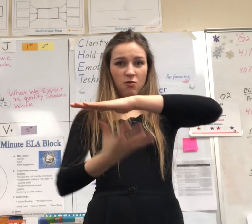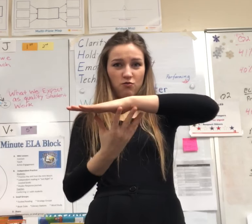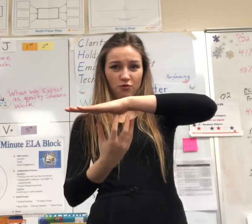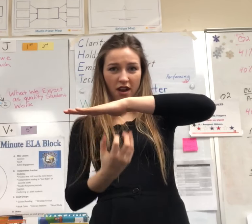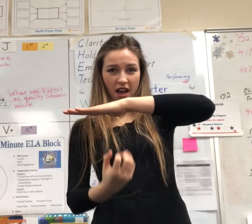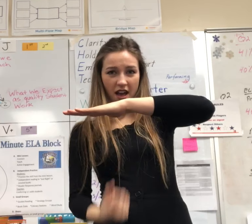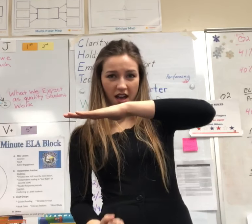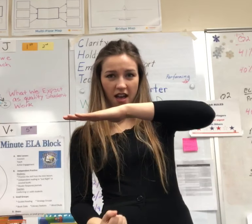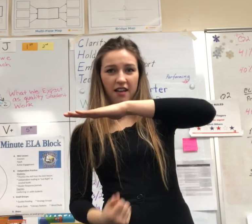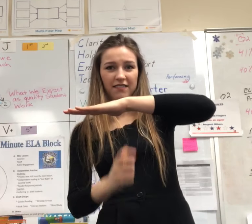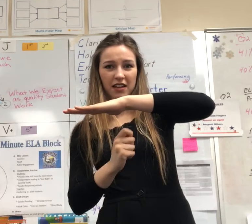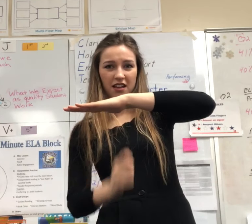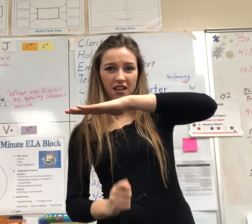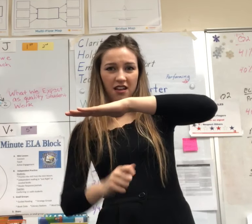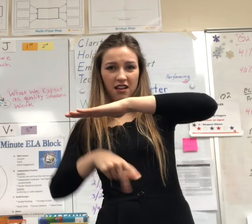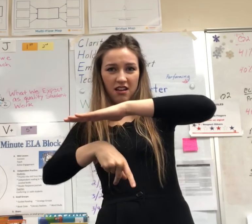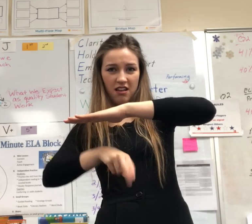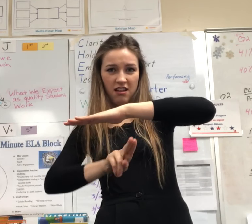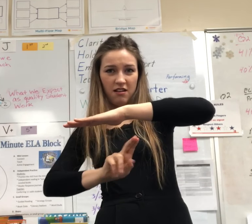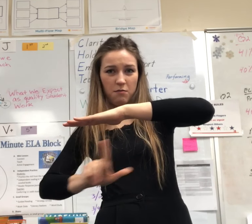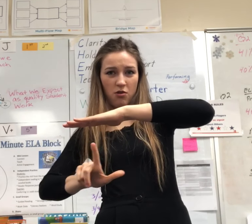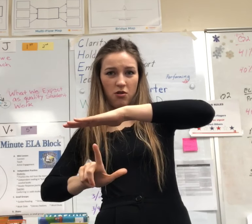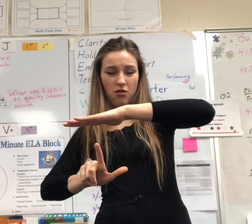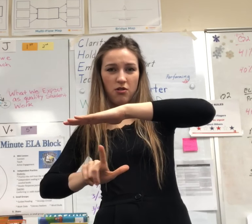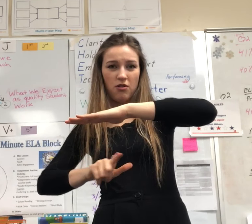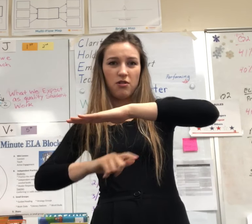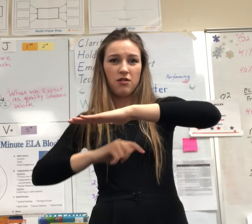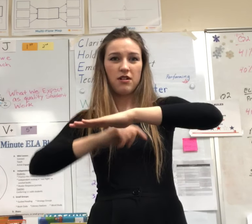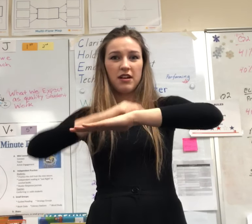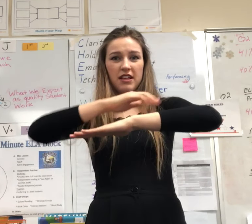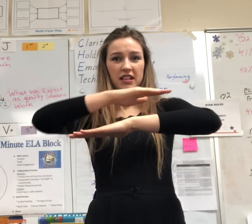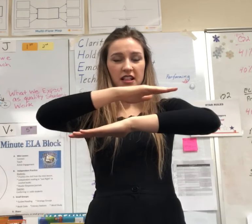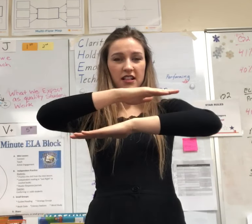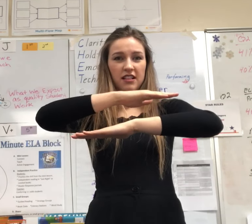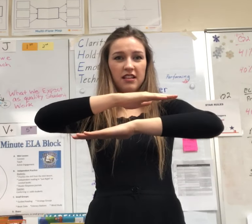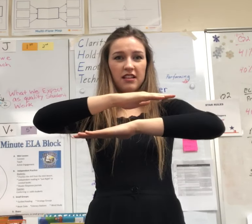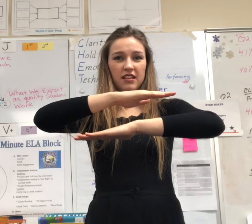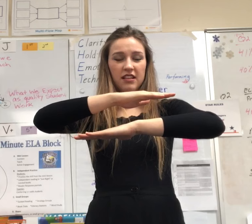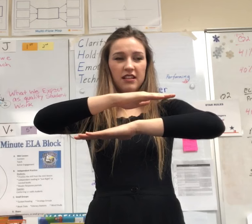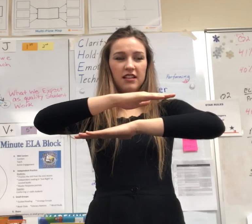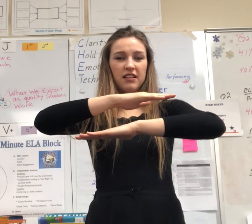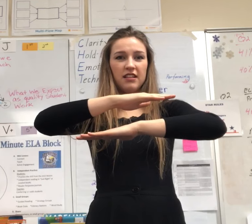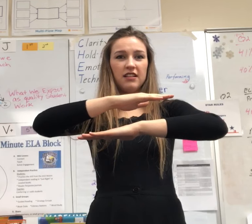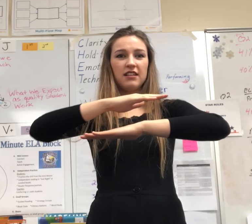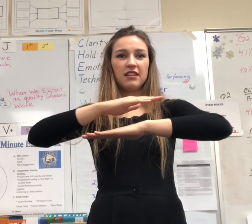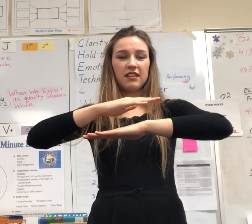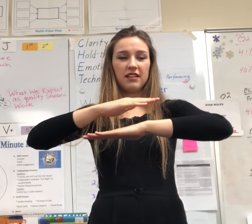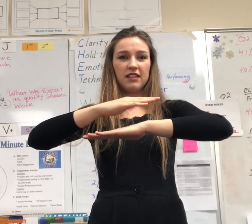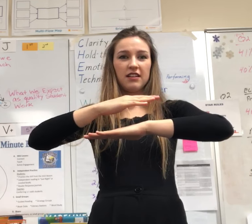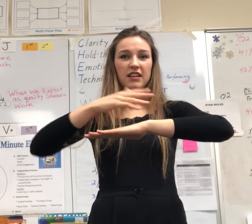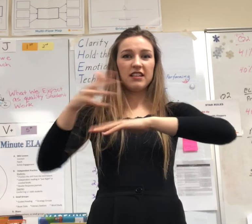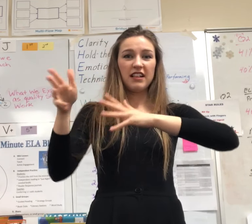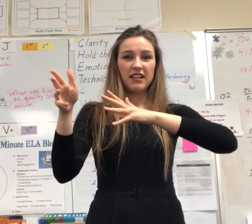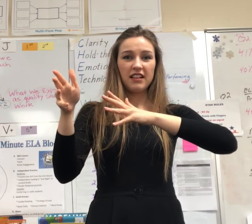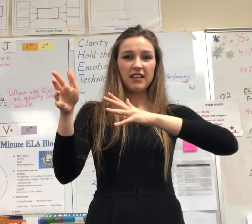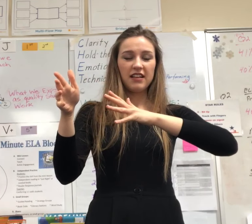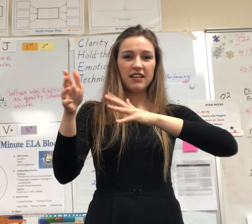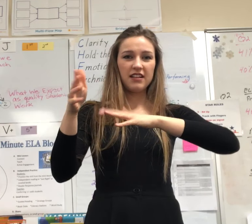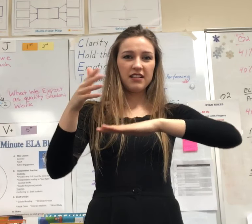book that's keeping it from going anywhere, and the force of the air. Everything is equalized. Come